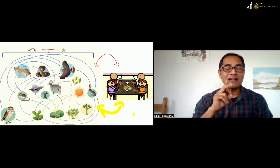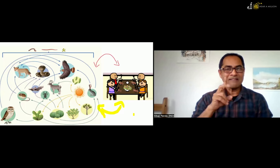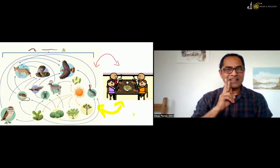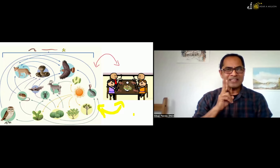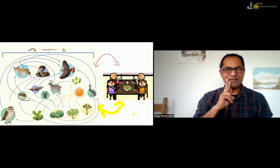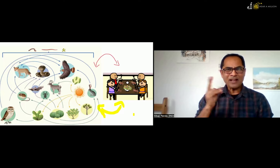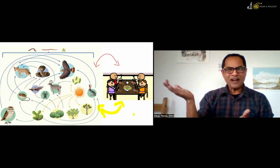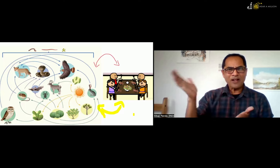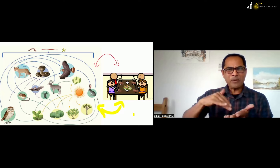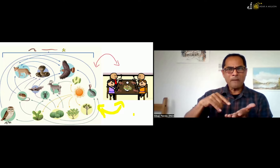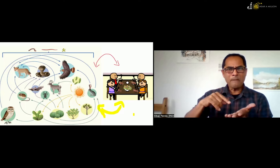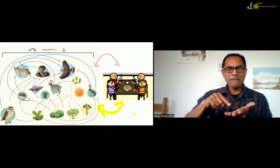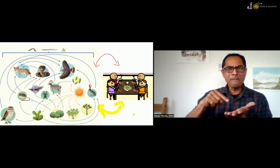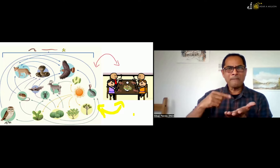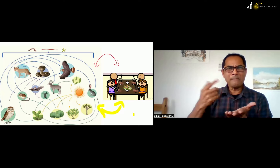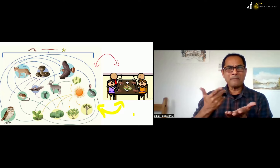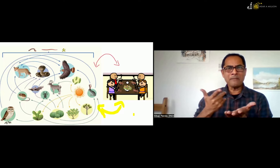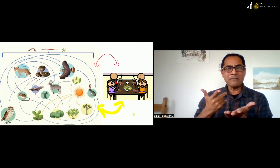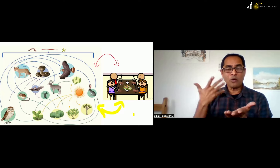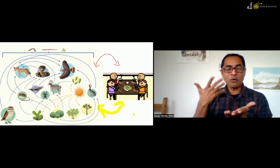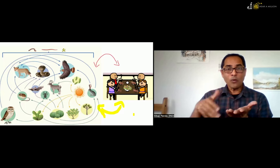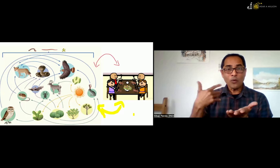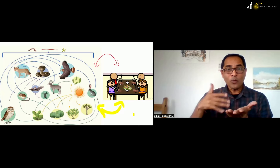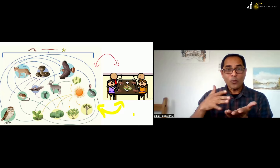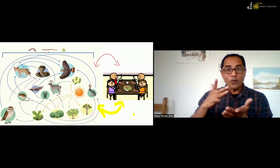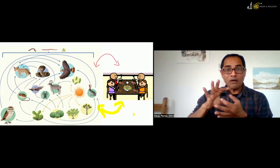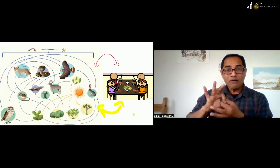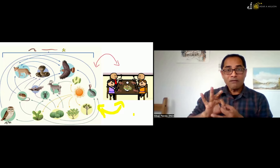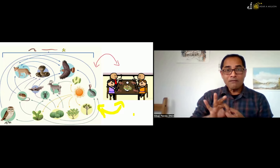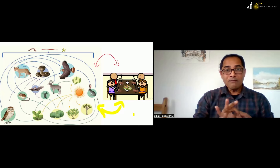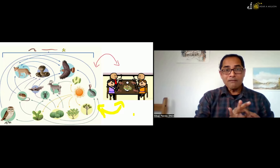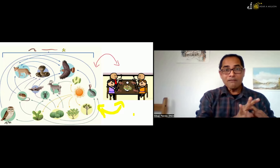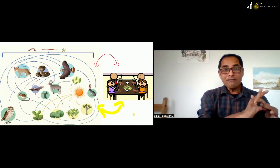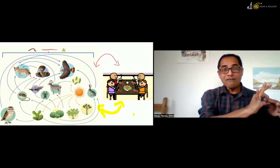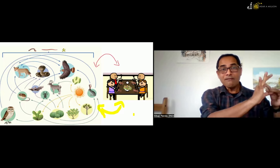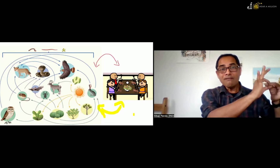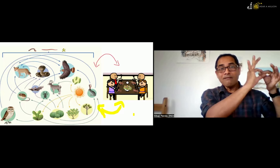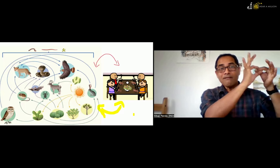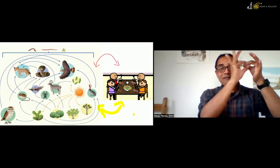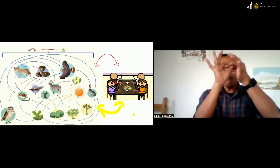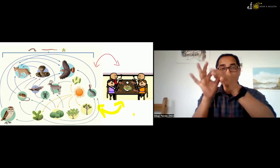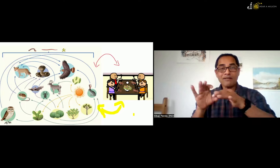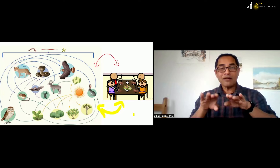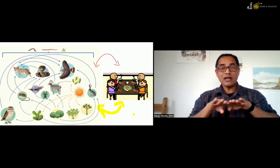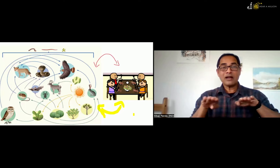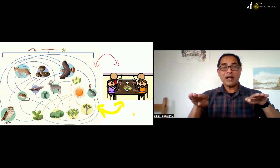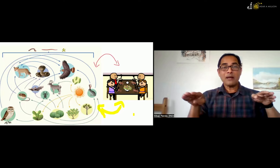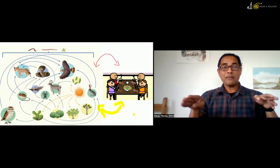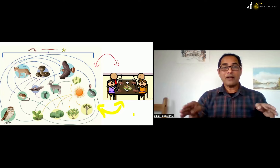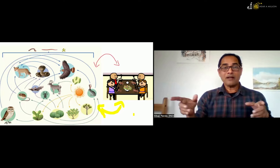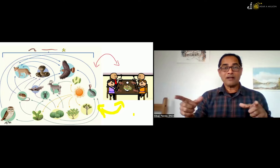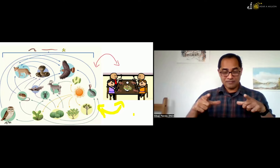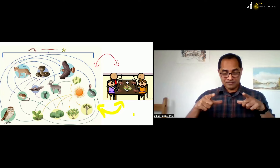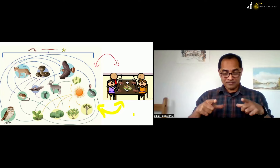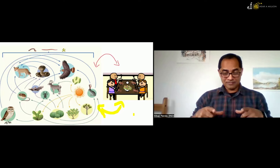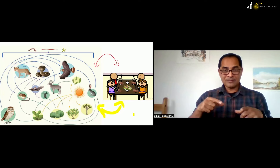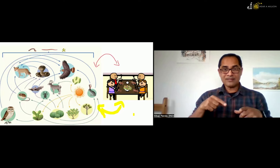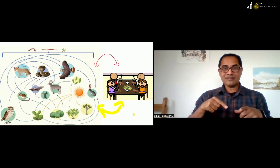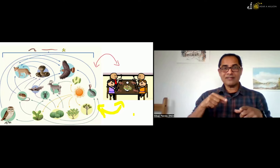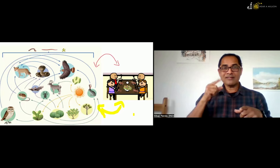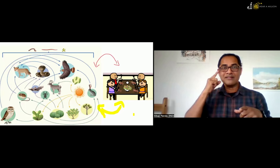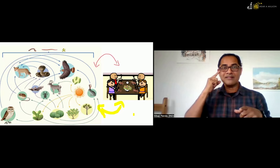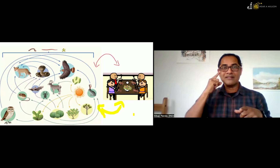You can see on the table there good vegetables, everybody is having a good meal. But how do vegetables actually get to